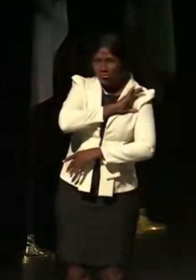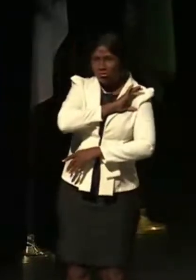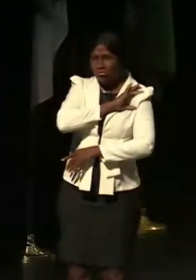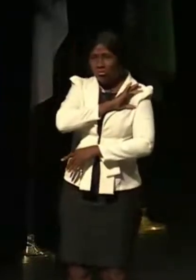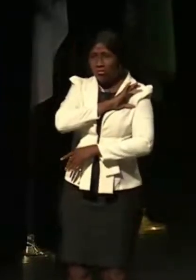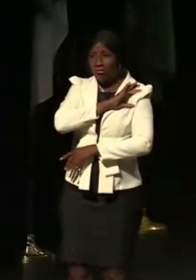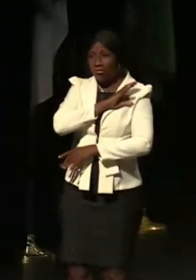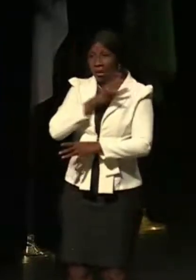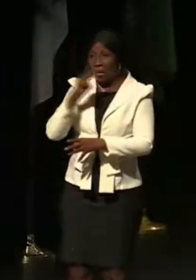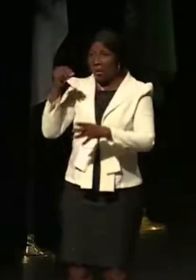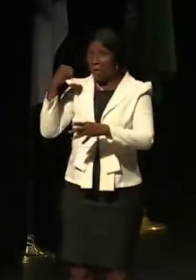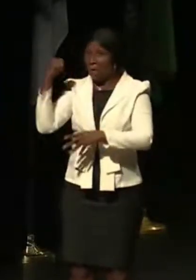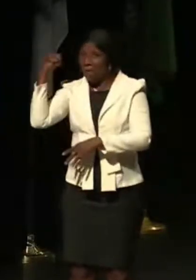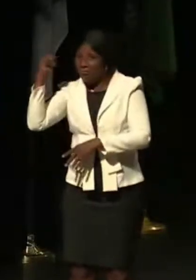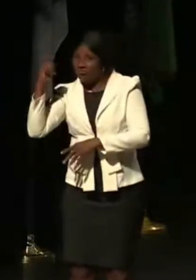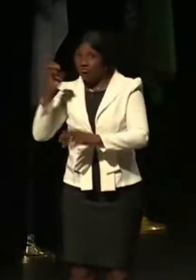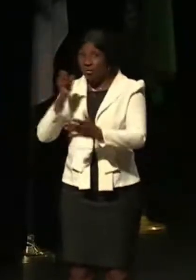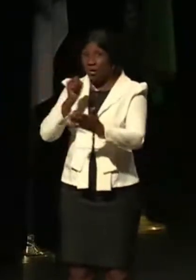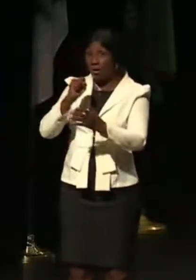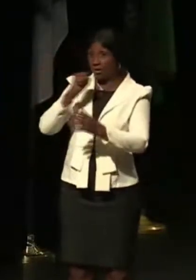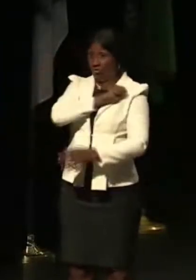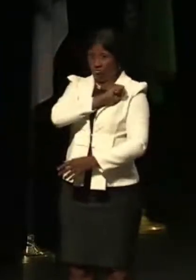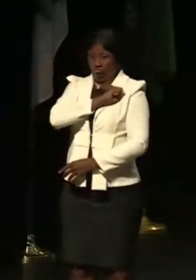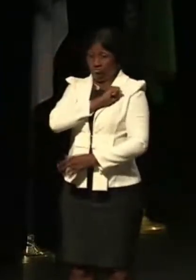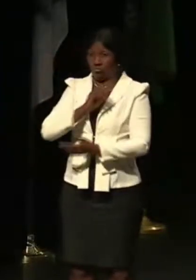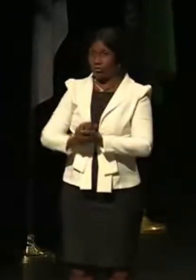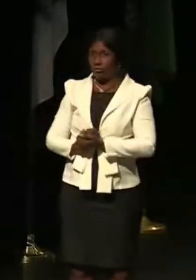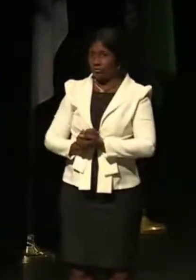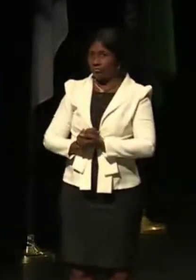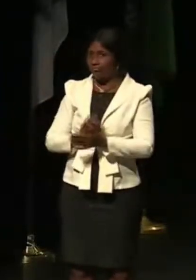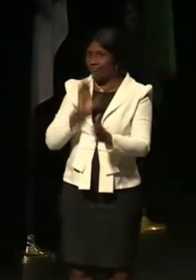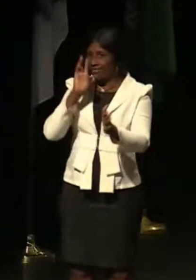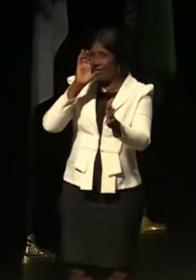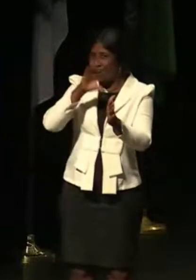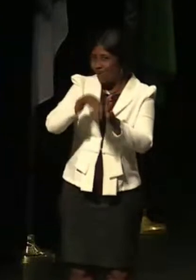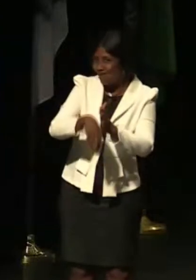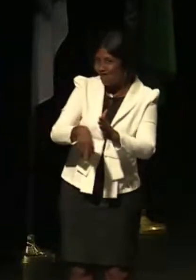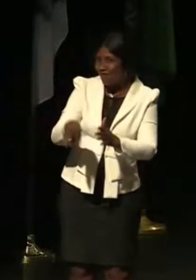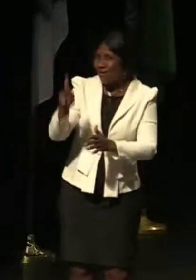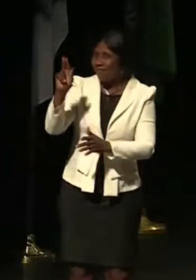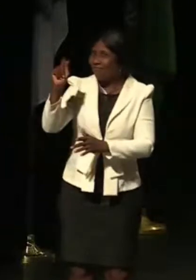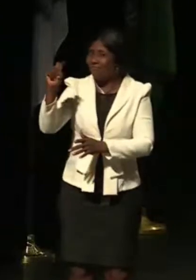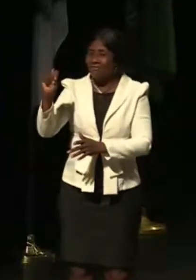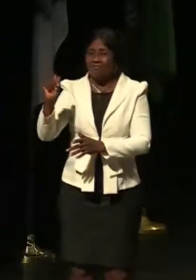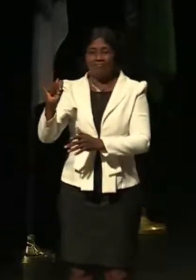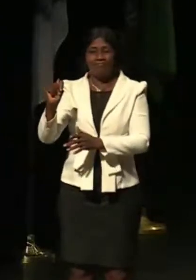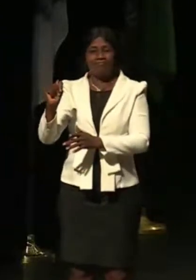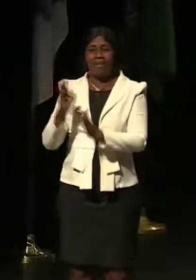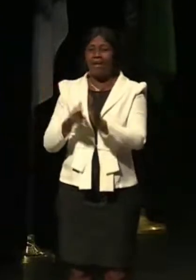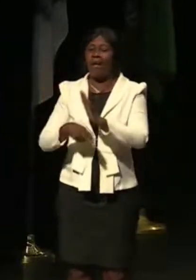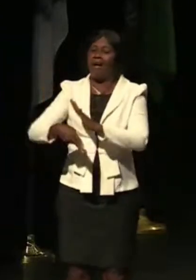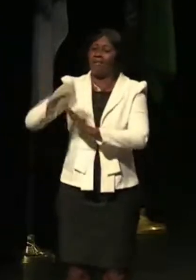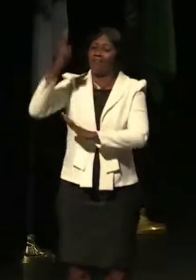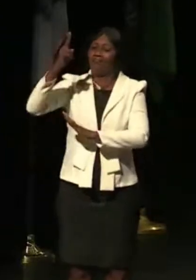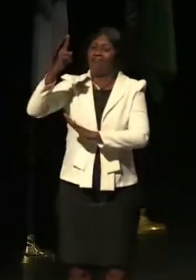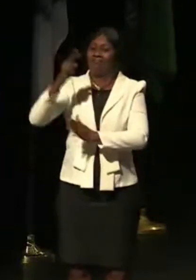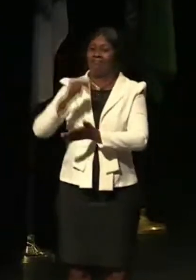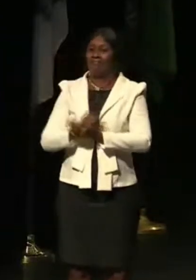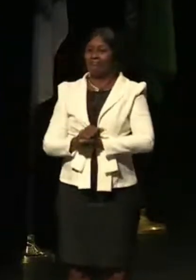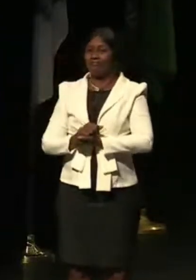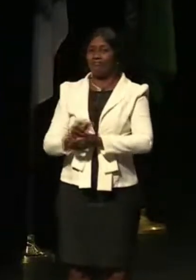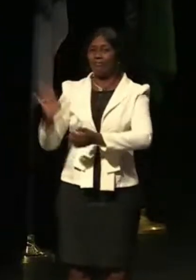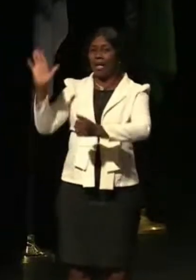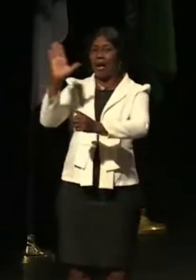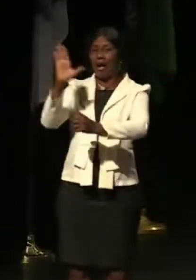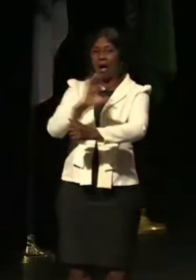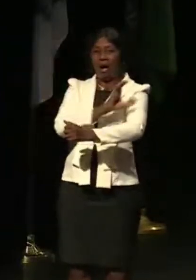And the murder rate and the corruption does not change easily. In fact, when it changes, it goes up and not down. David Rudder said